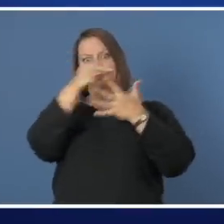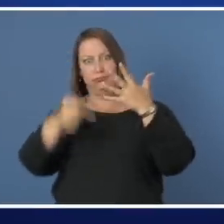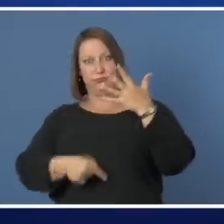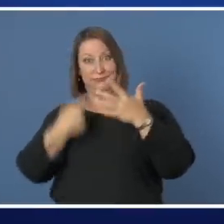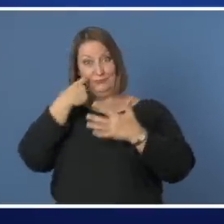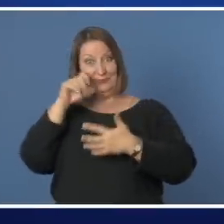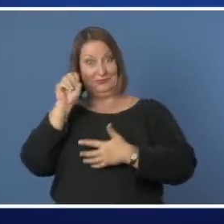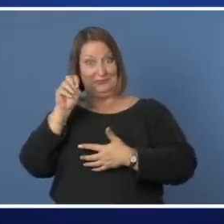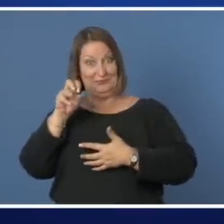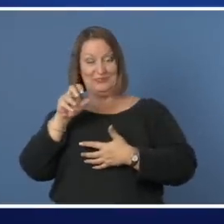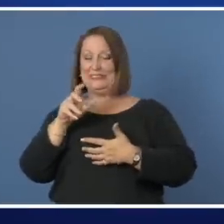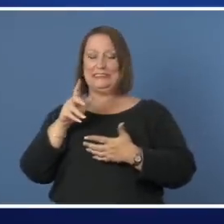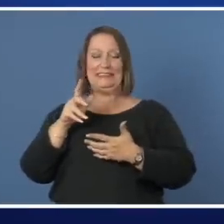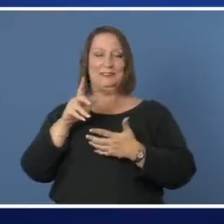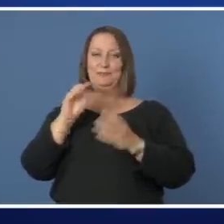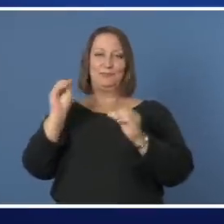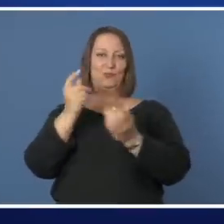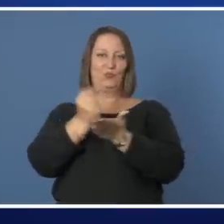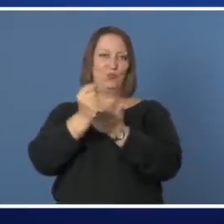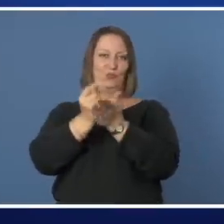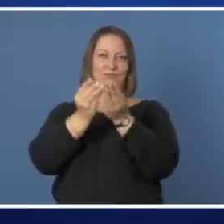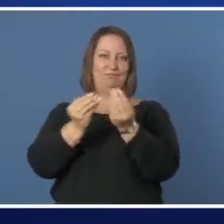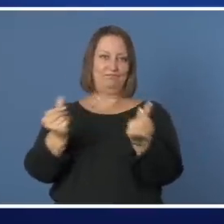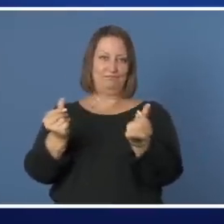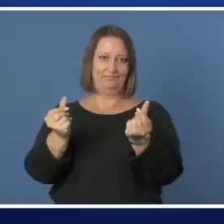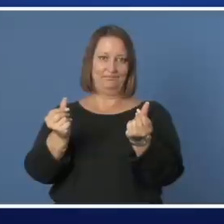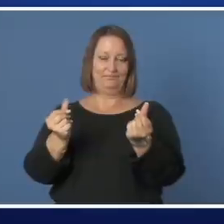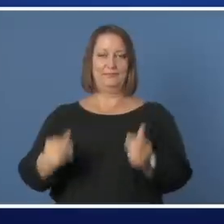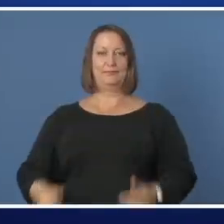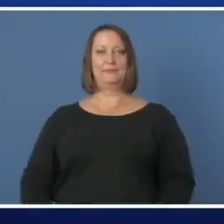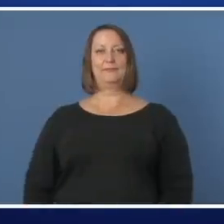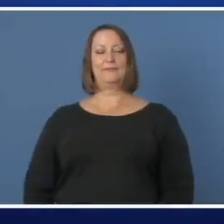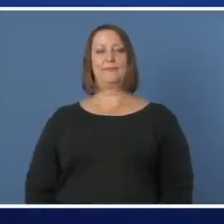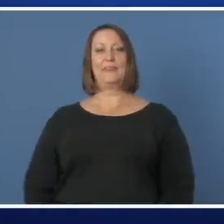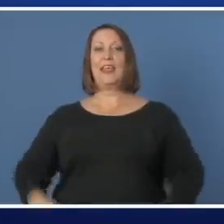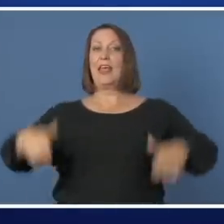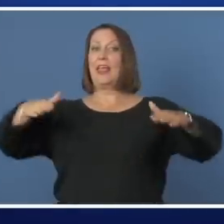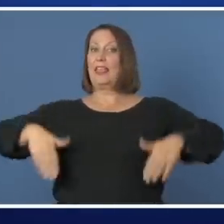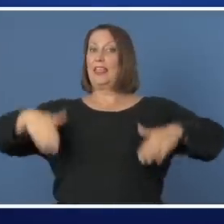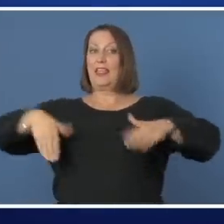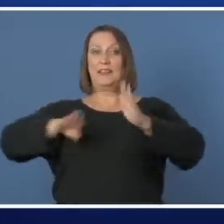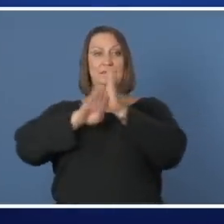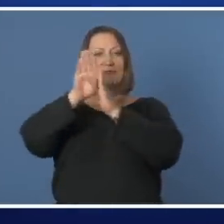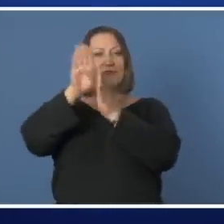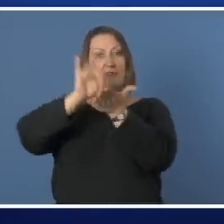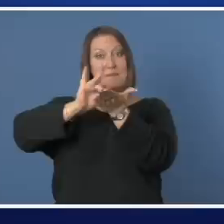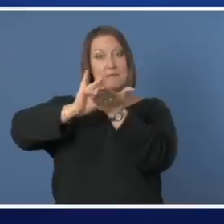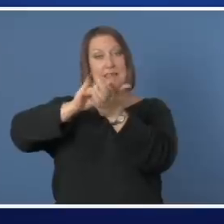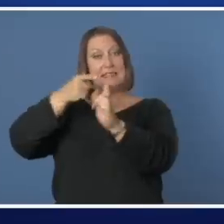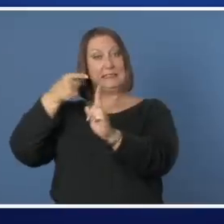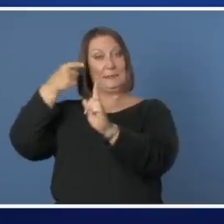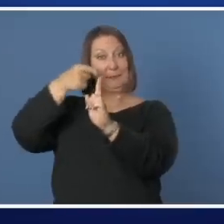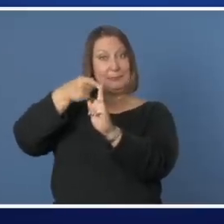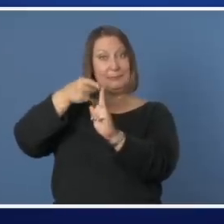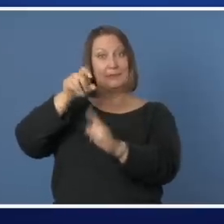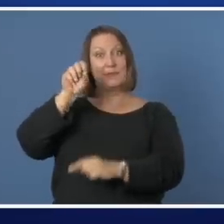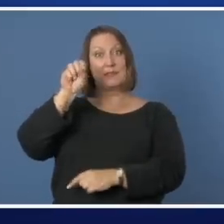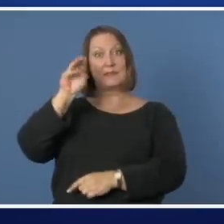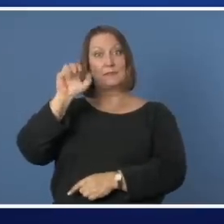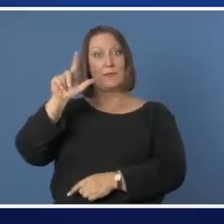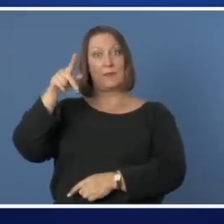there is no agent that has been specifically